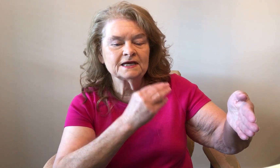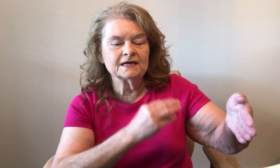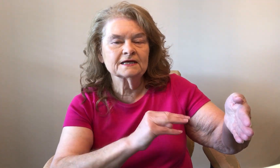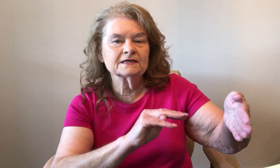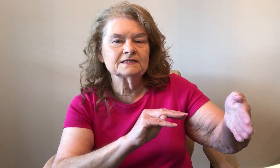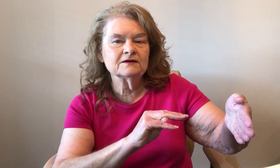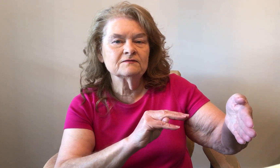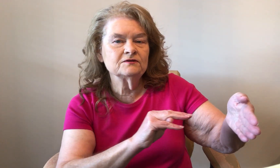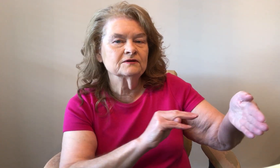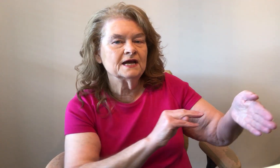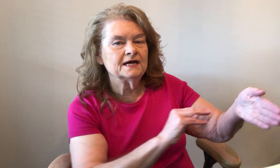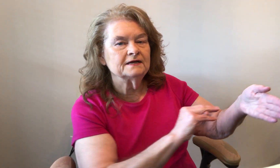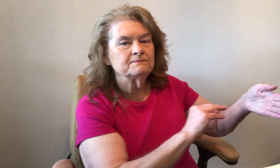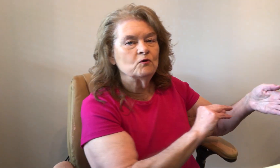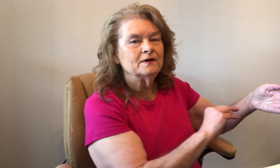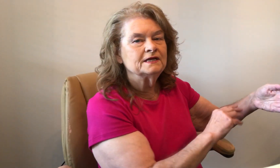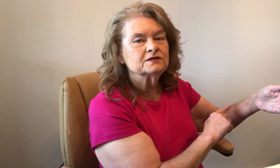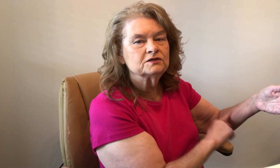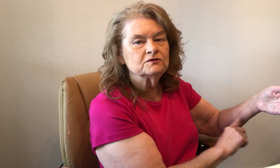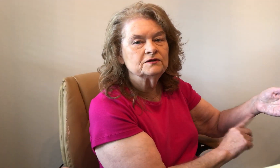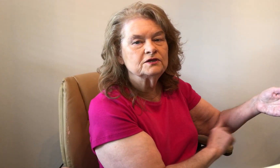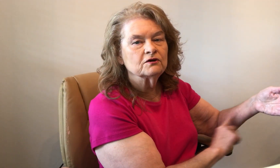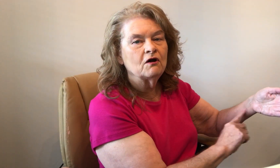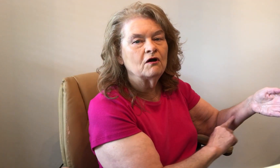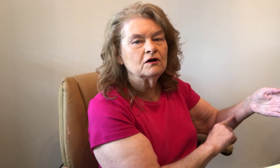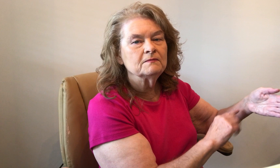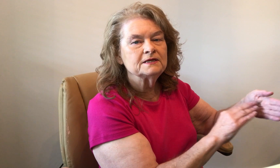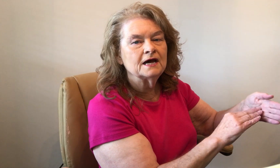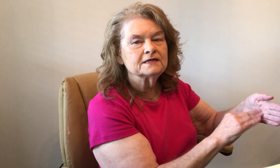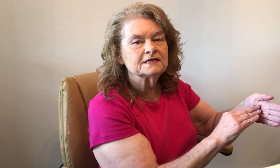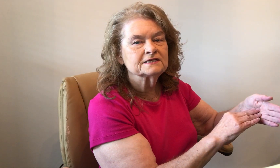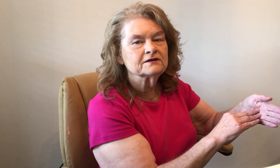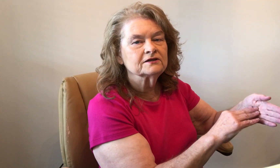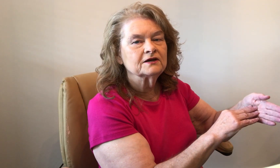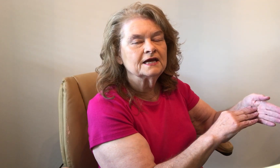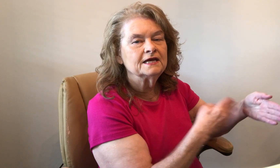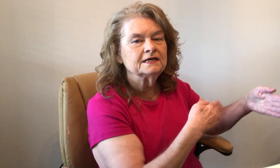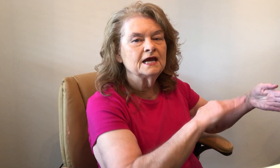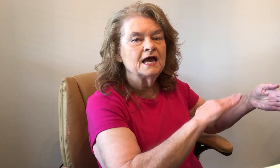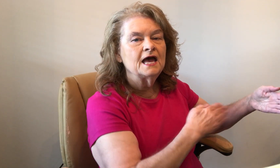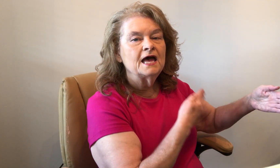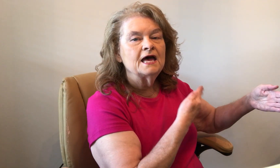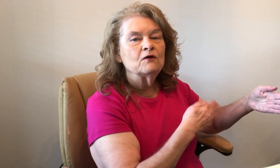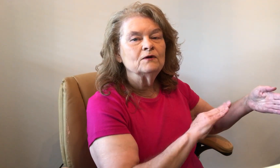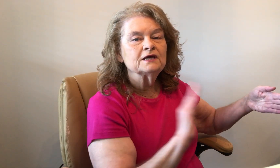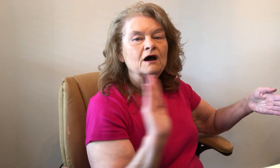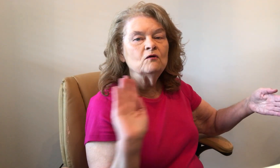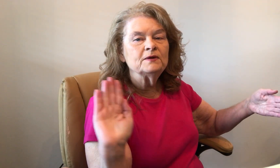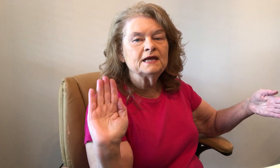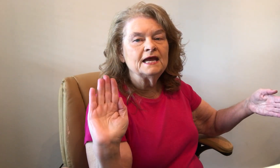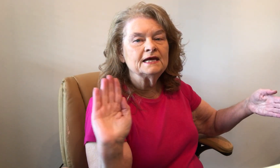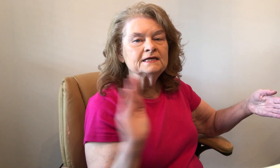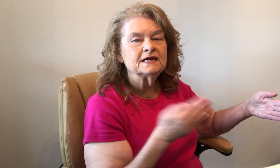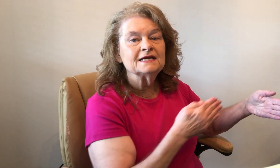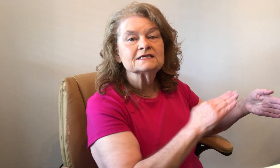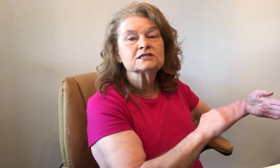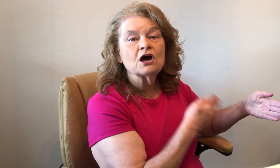Music. So you're kind of pointing to your arm, not necessarily your hand. With the open hand, it's